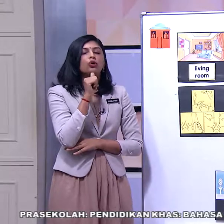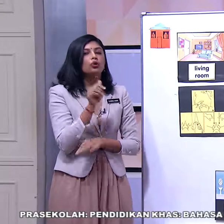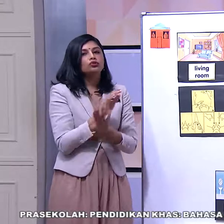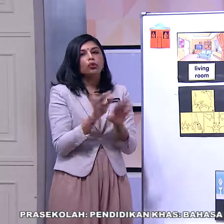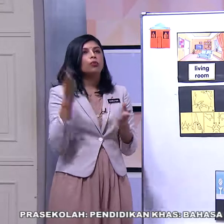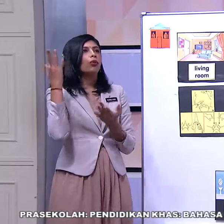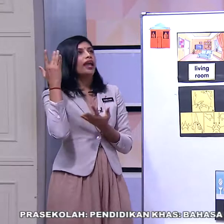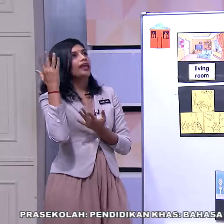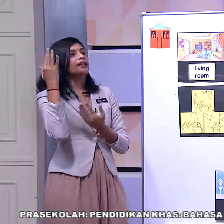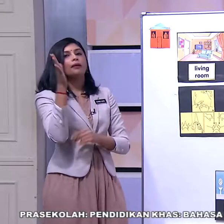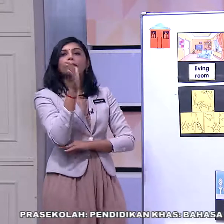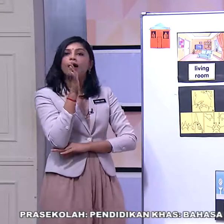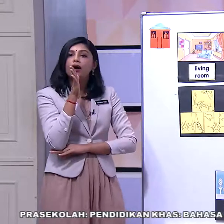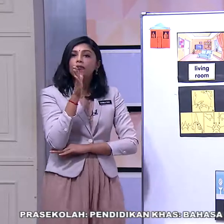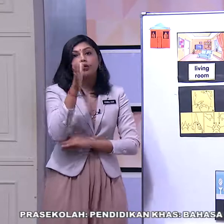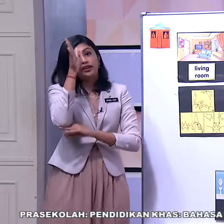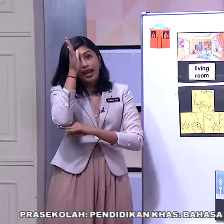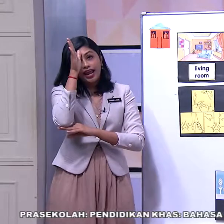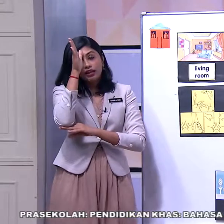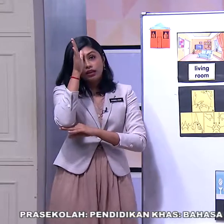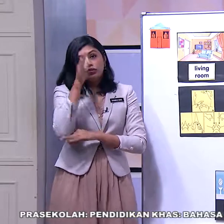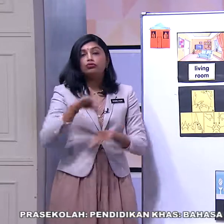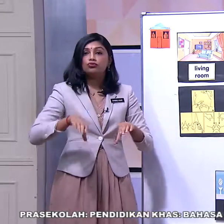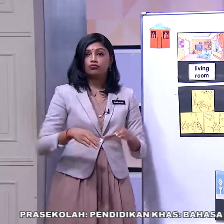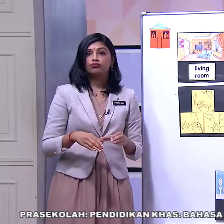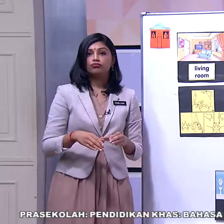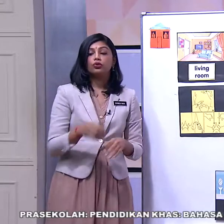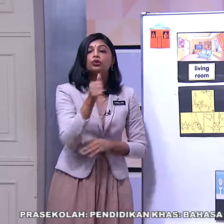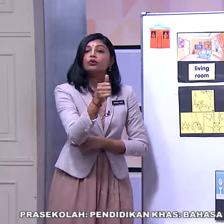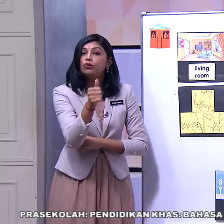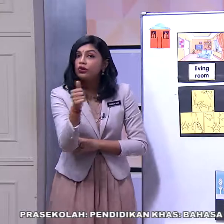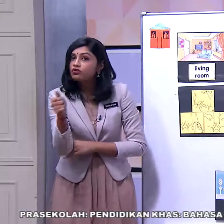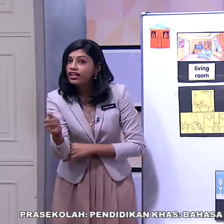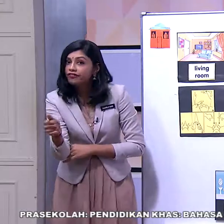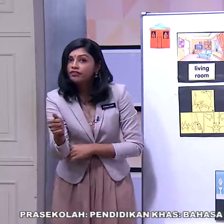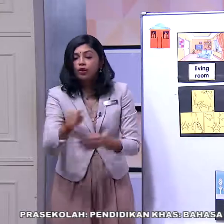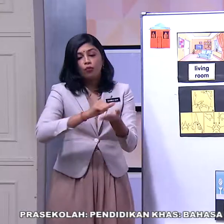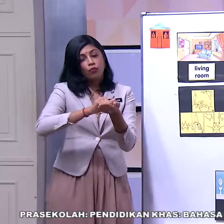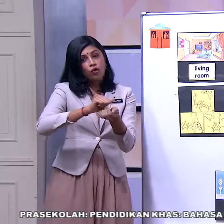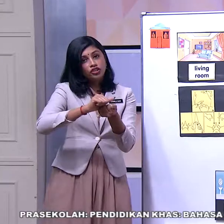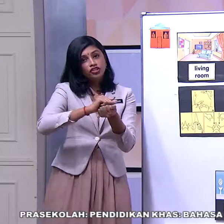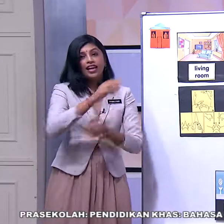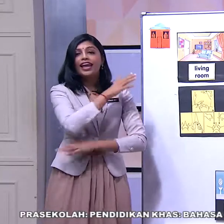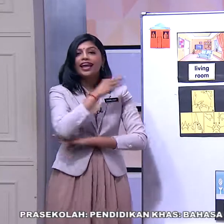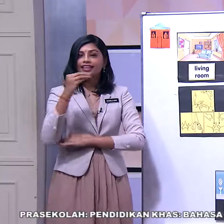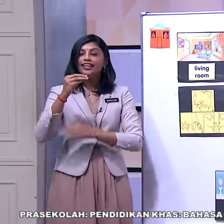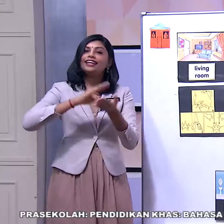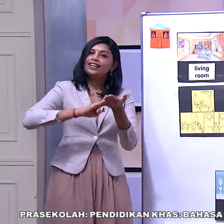don't wait mom or dad to do. You do yourself. Wash and clean